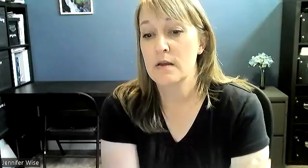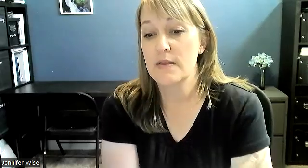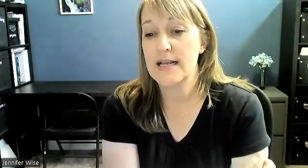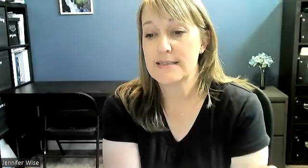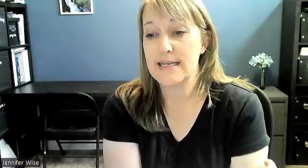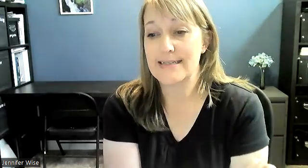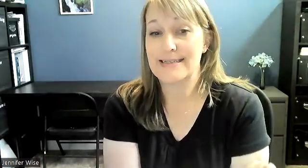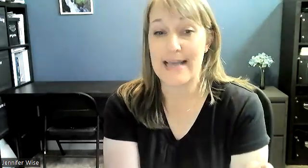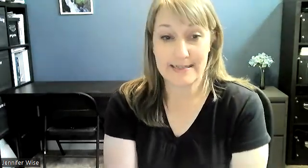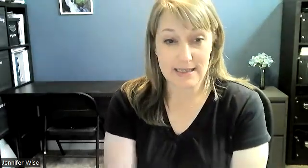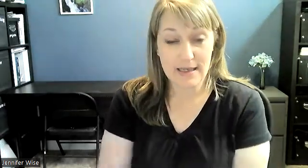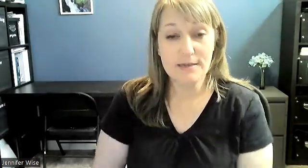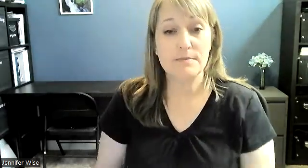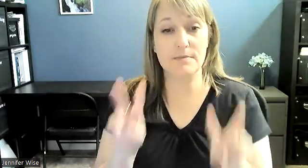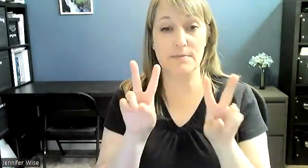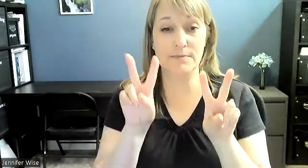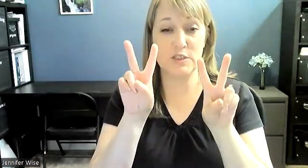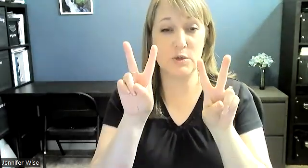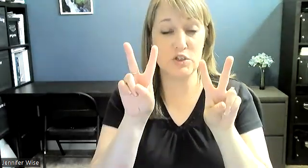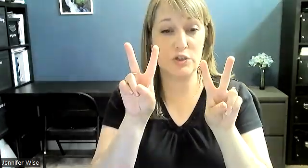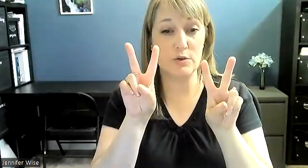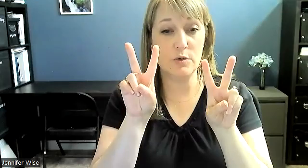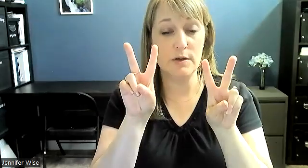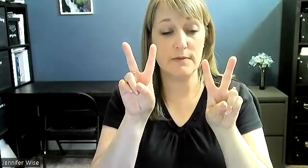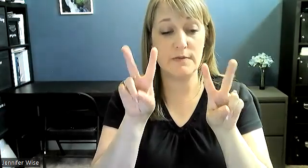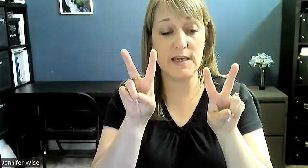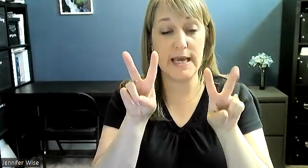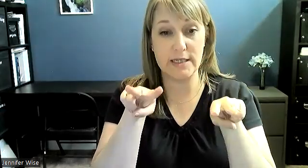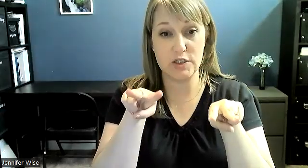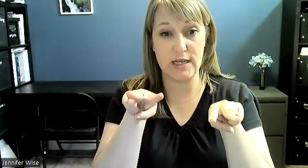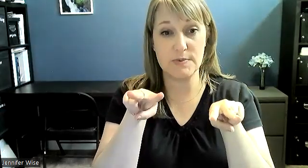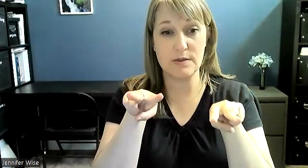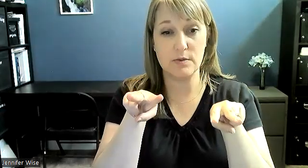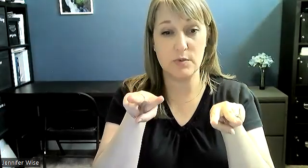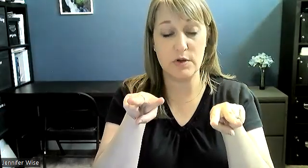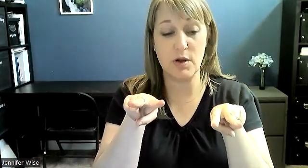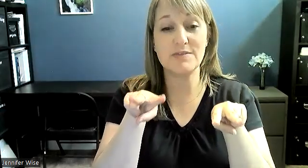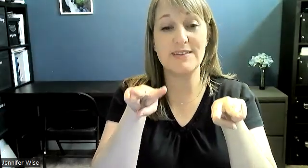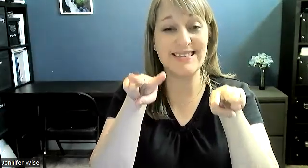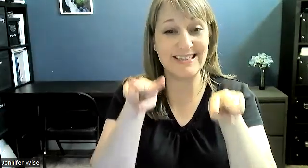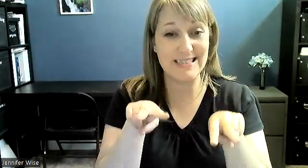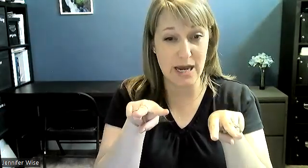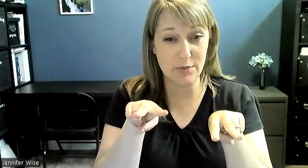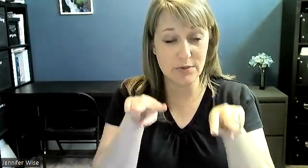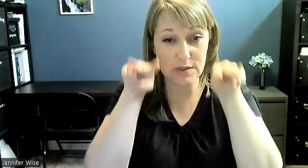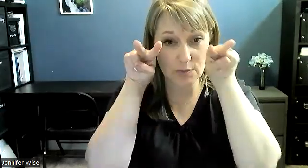The next sign is sightseeing. You want 2 V hand shapes with your palms facing down. These